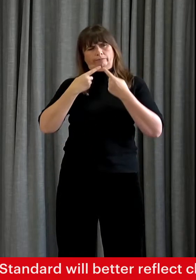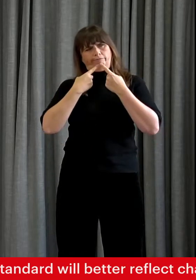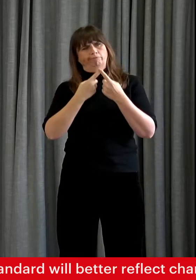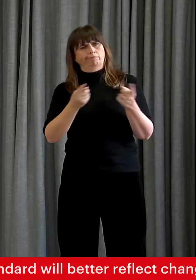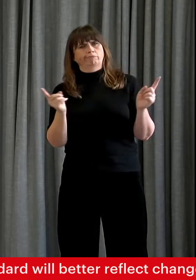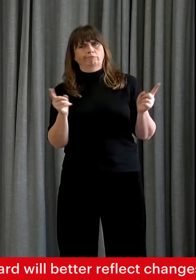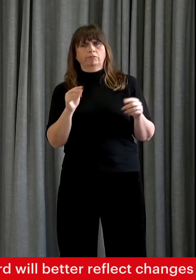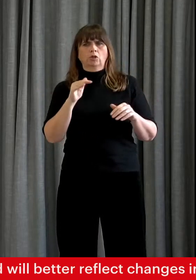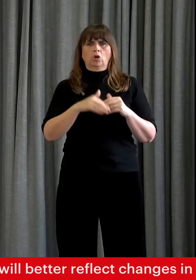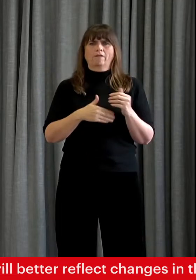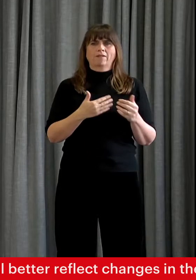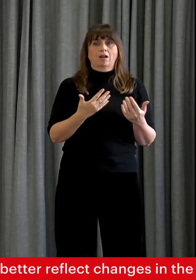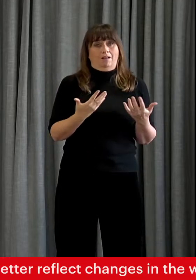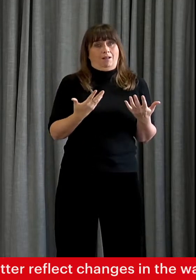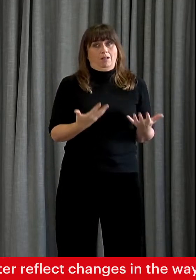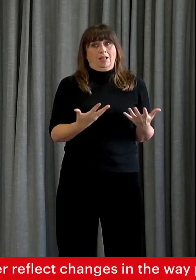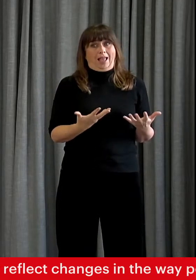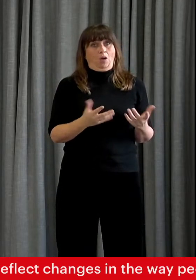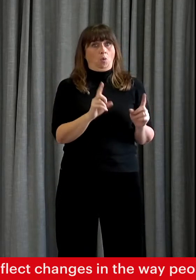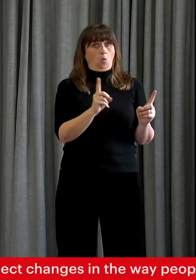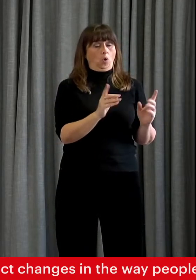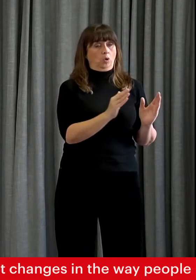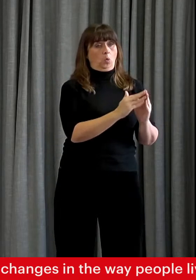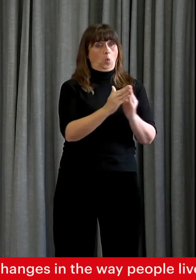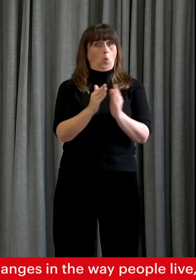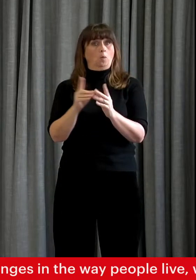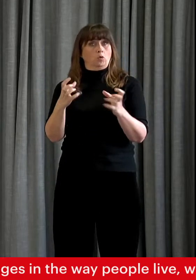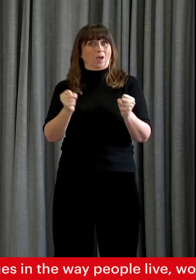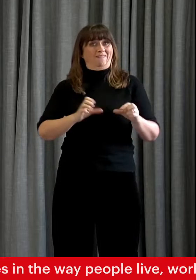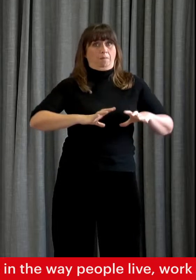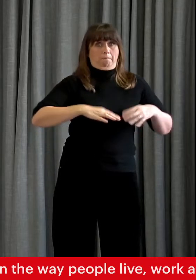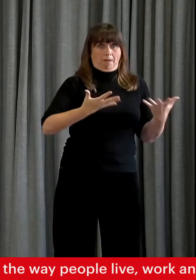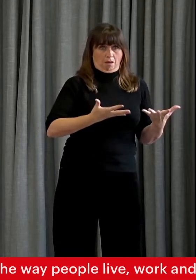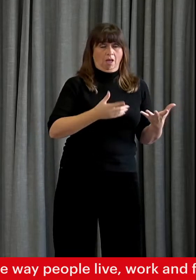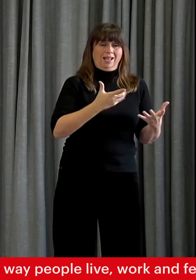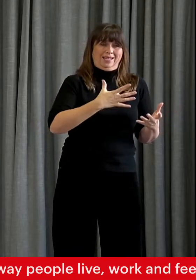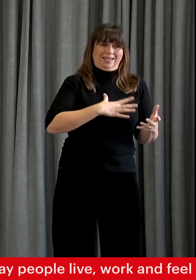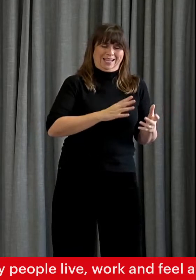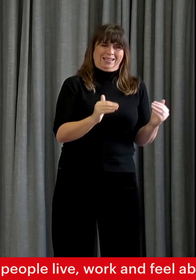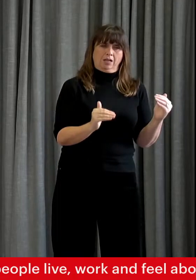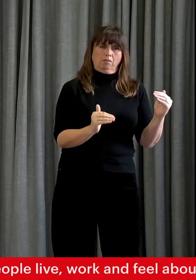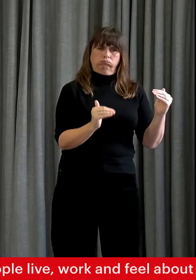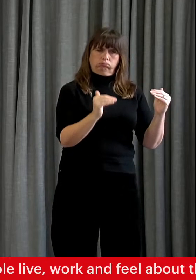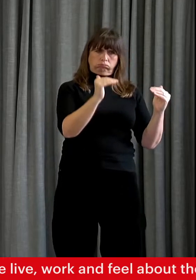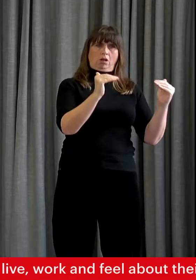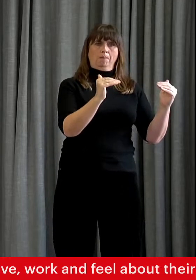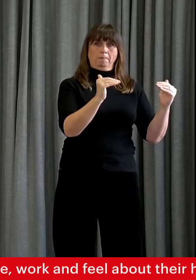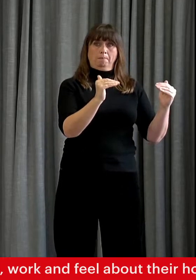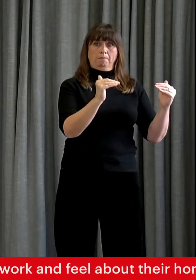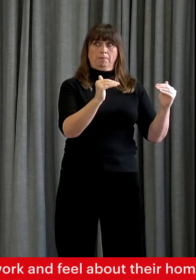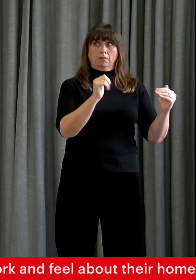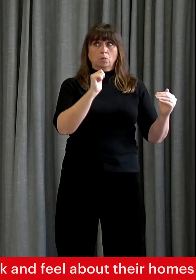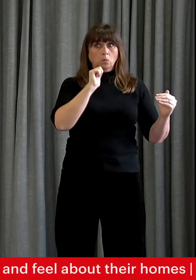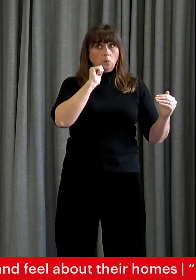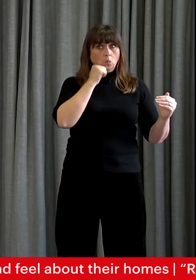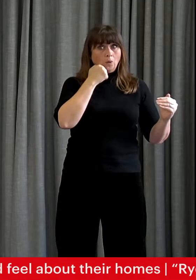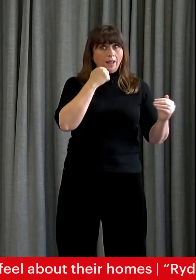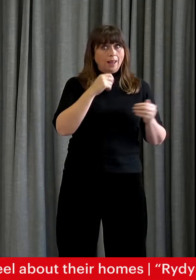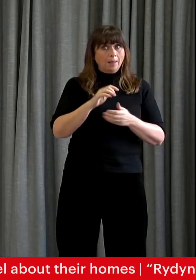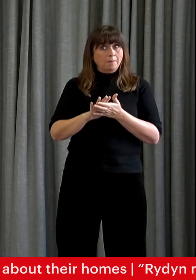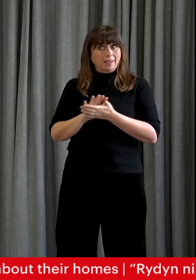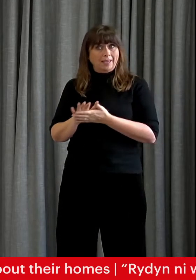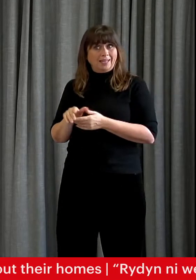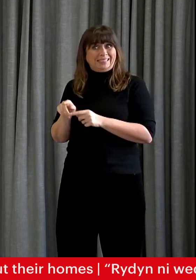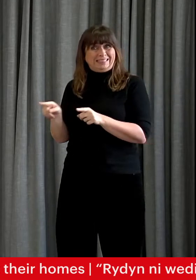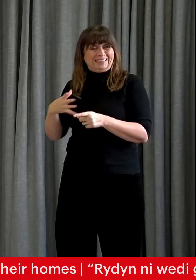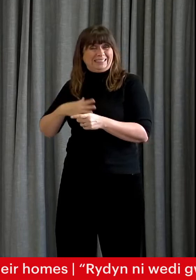around upgrading existing stock, but can you guarantee that it won't divert attention or resources away from the very